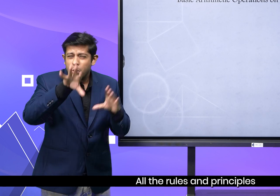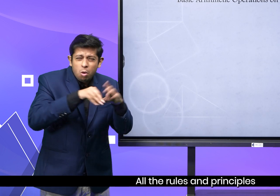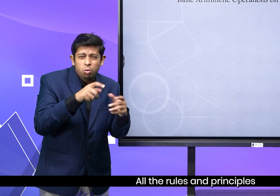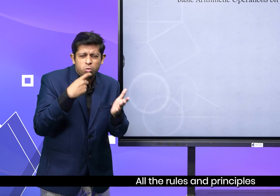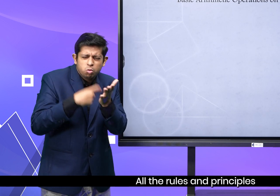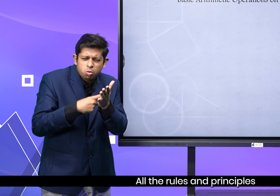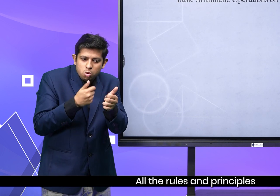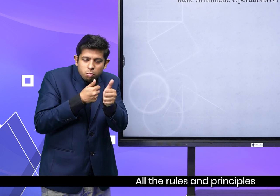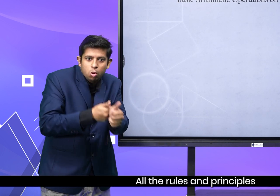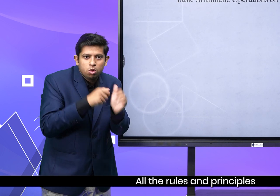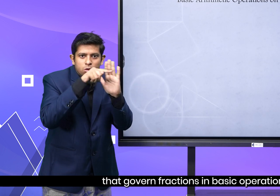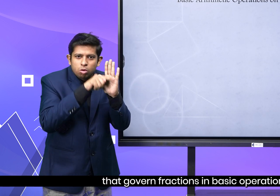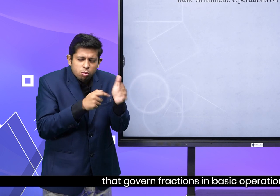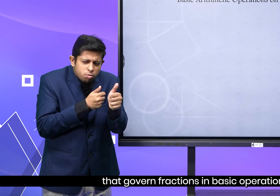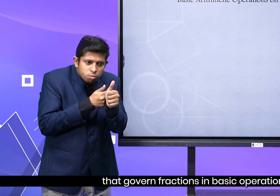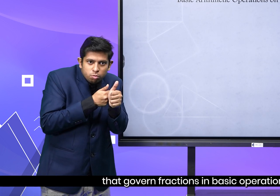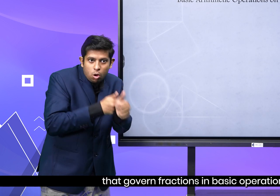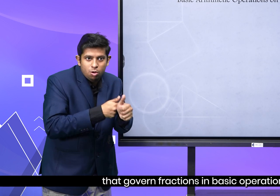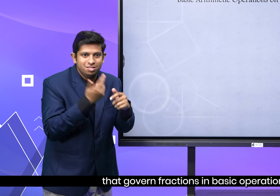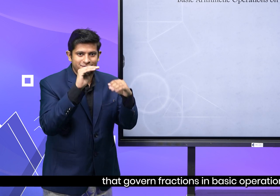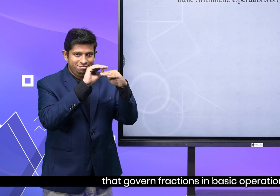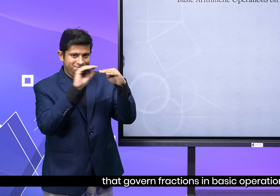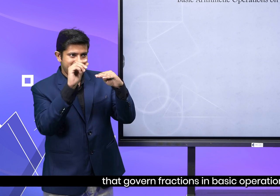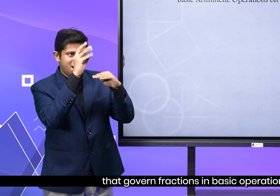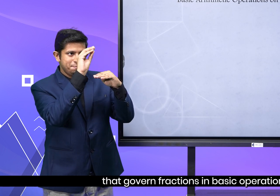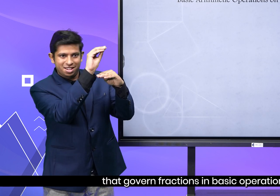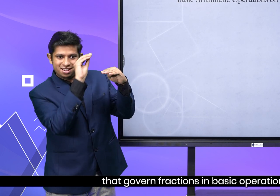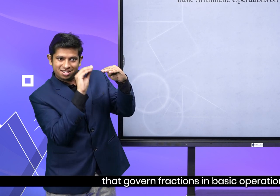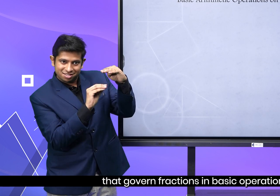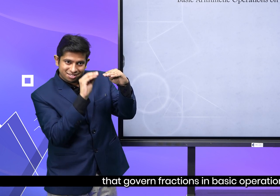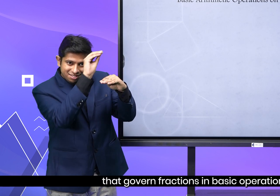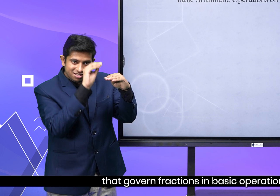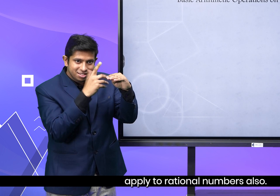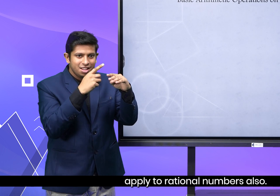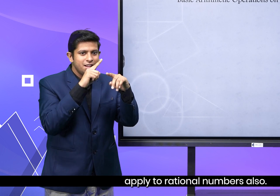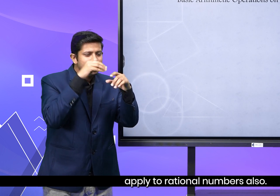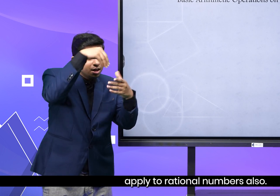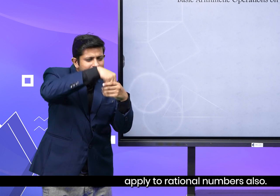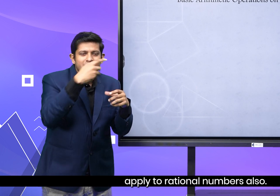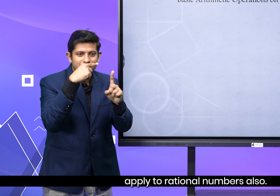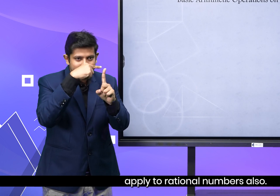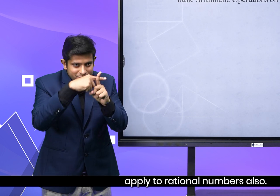All the rules and principles that govern fractions in basic operations apply to rational numbers also.